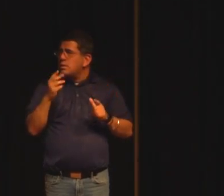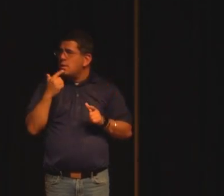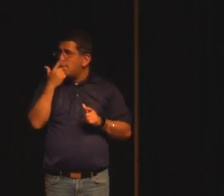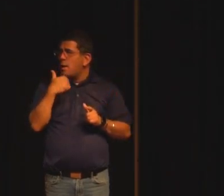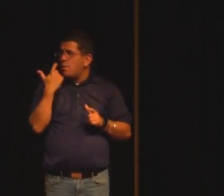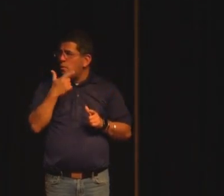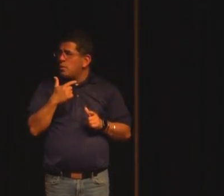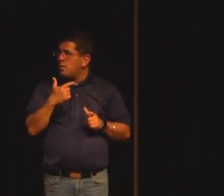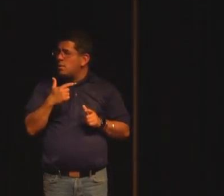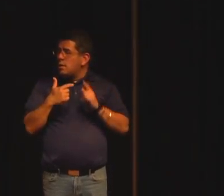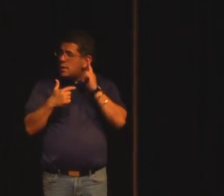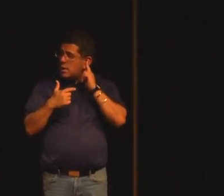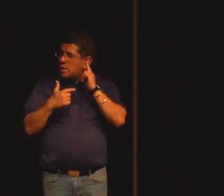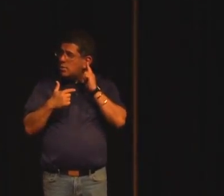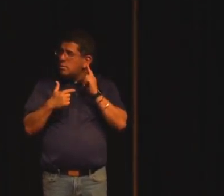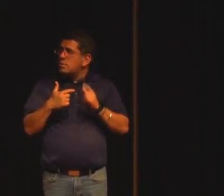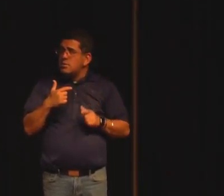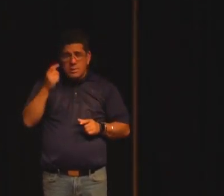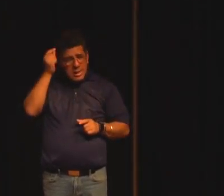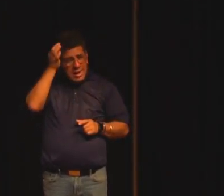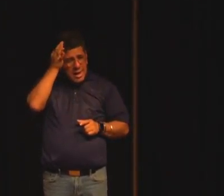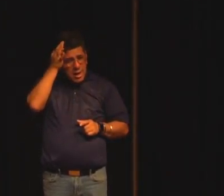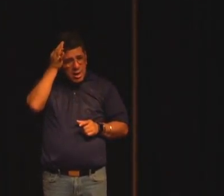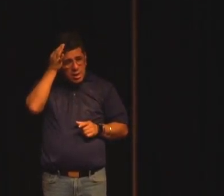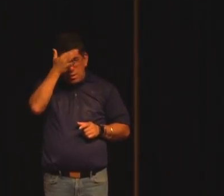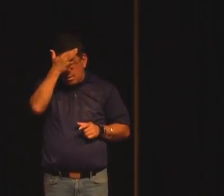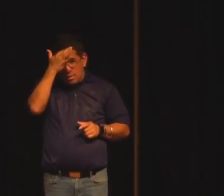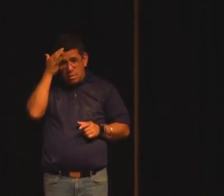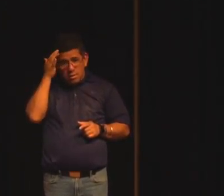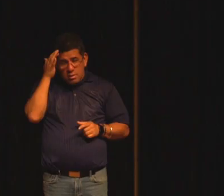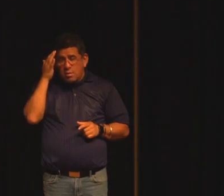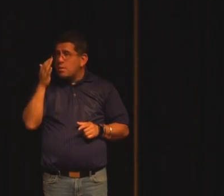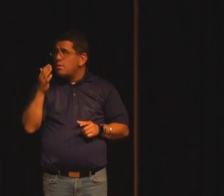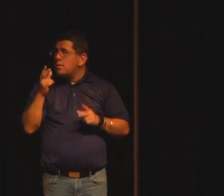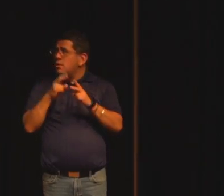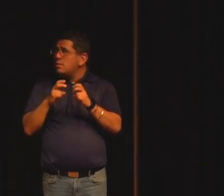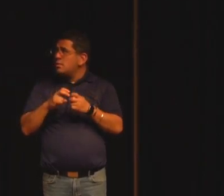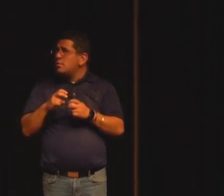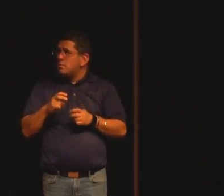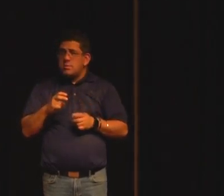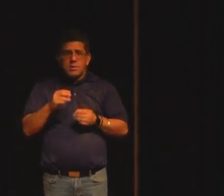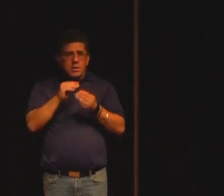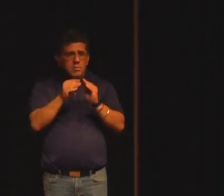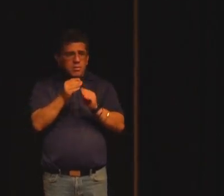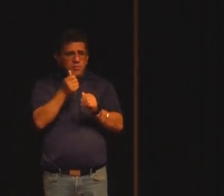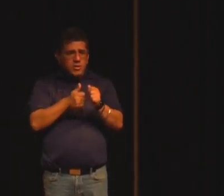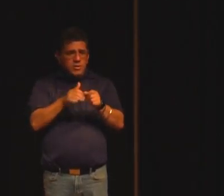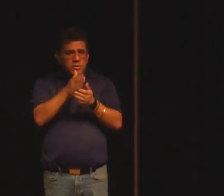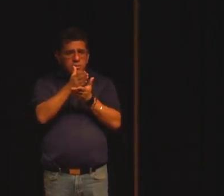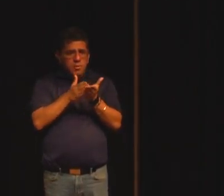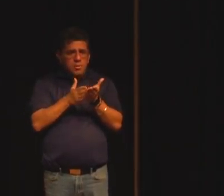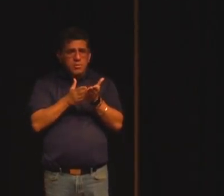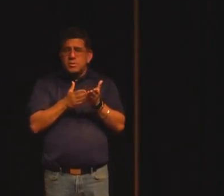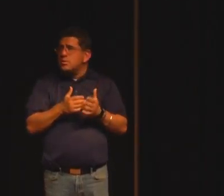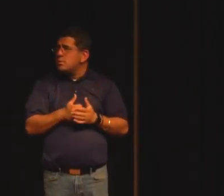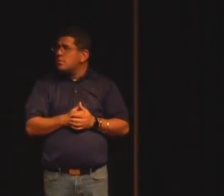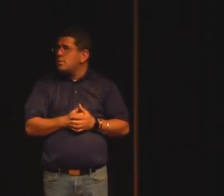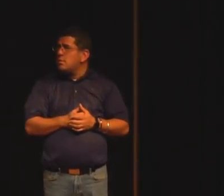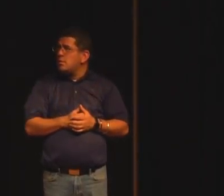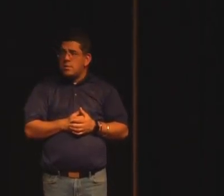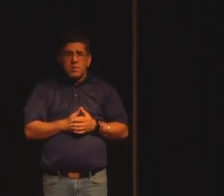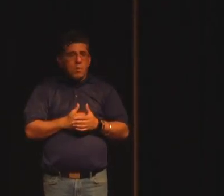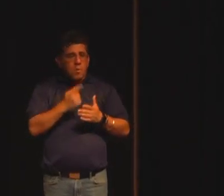area, maybe the ears if we can see them, the hairline, and compute little batches of numbers for each of those parts so that if one part